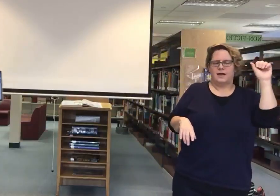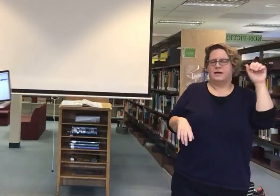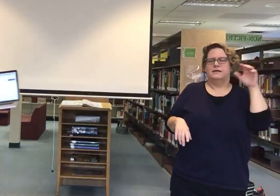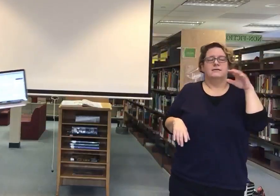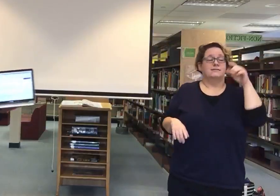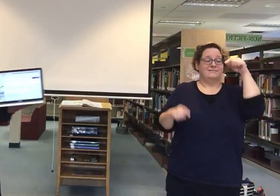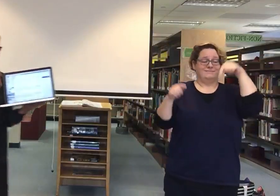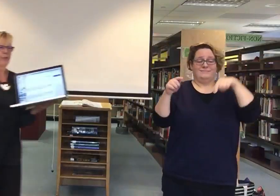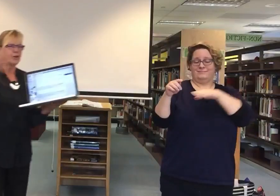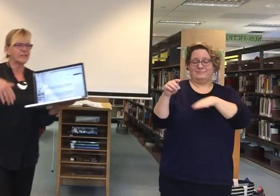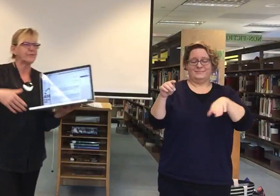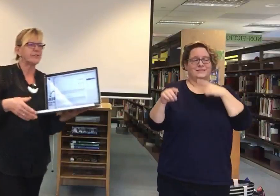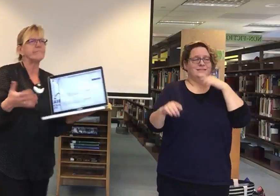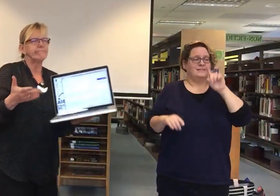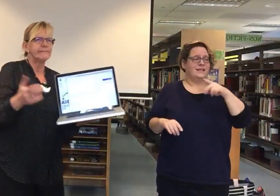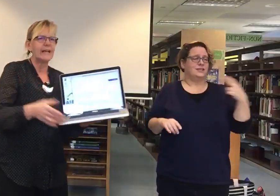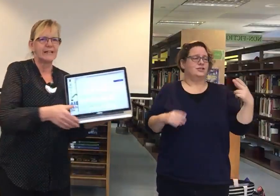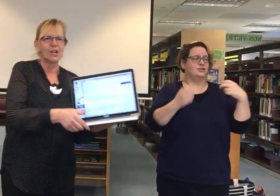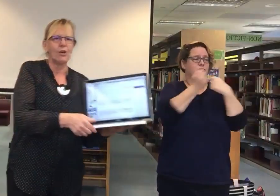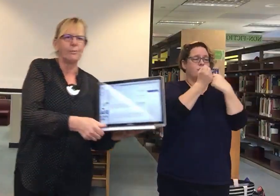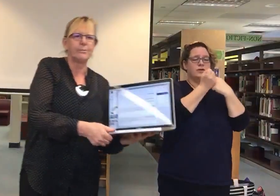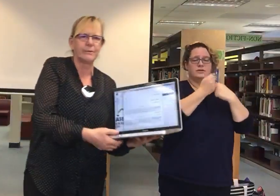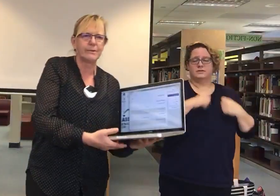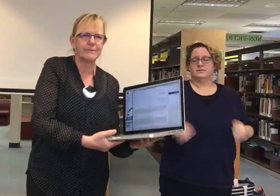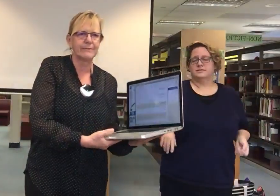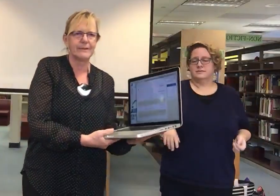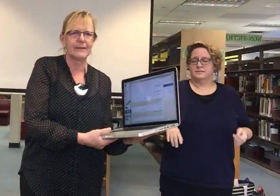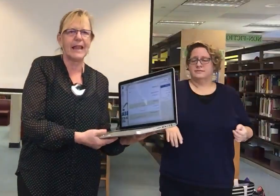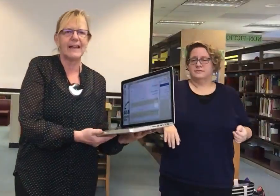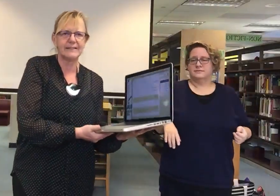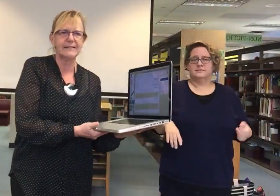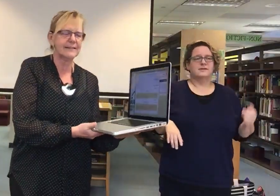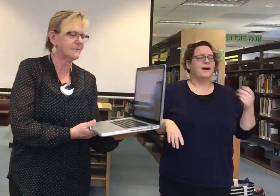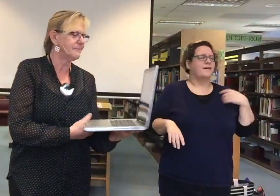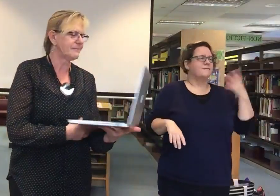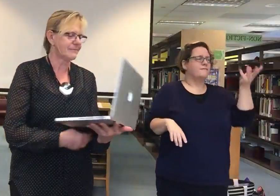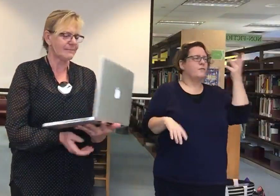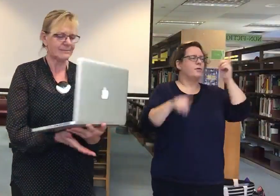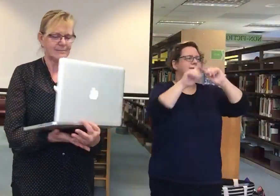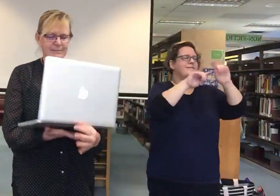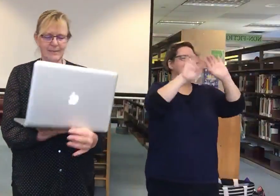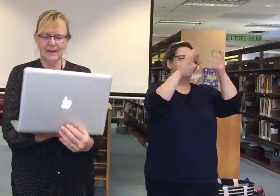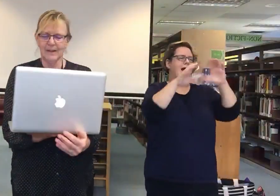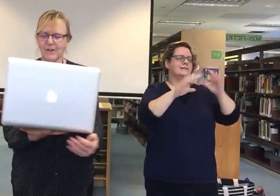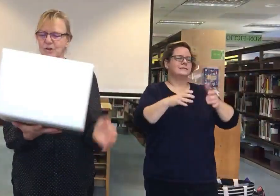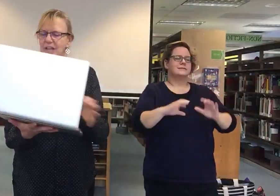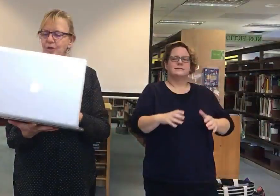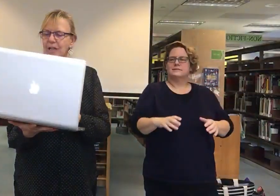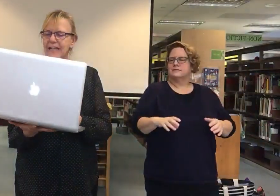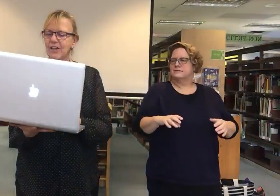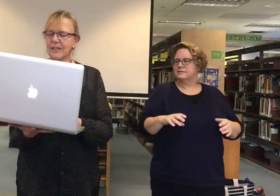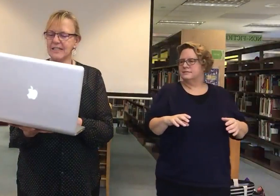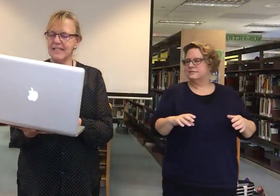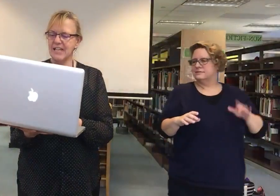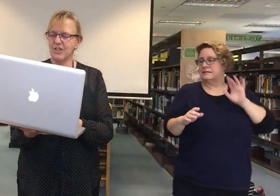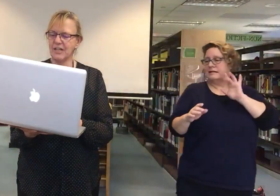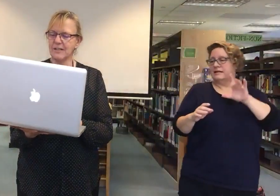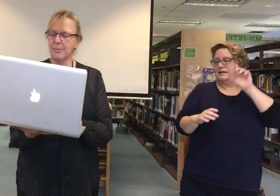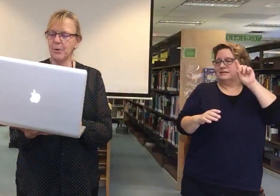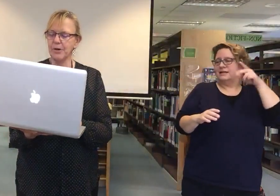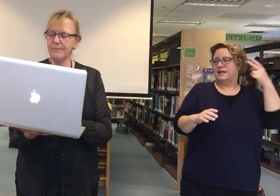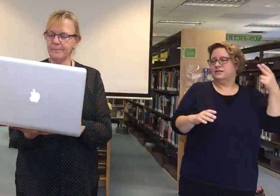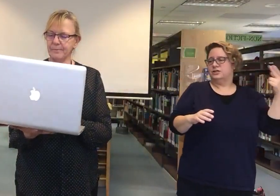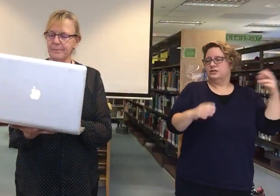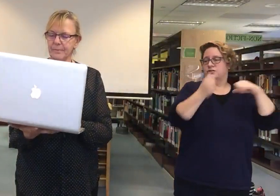DHH supporting, so I have 4 different, I'm gonna call them classes. So then you click on the